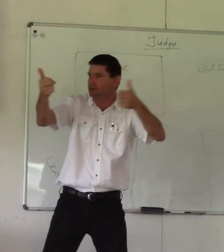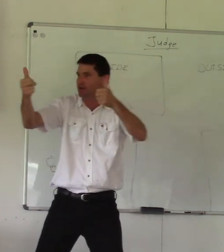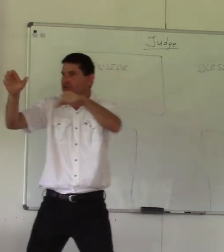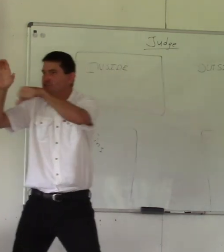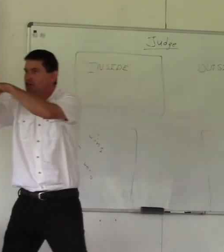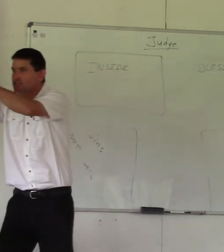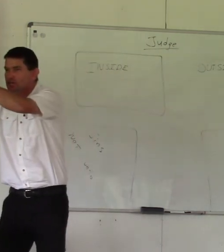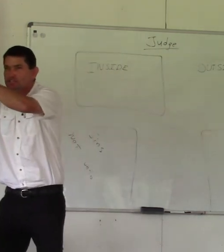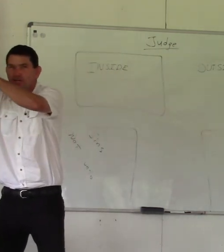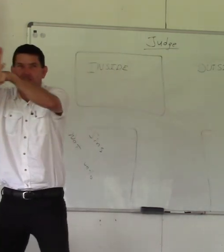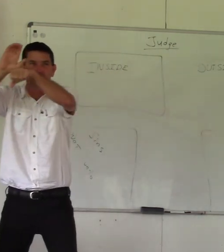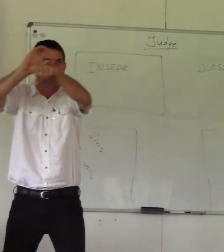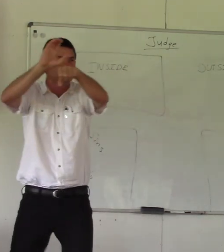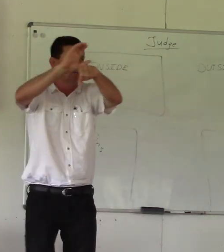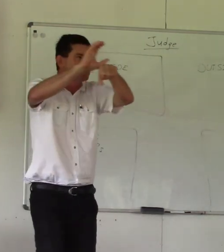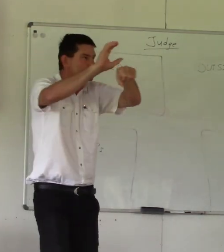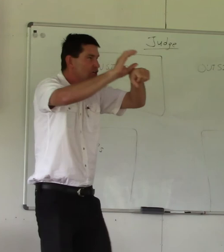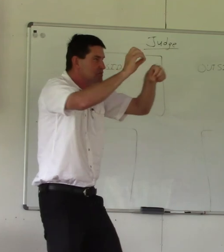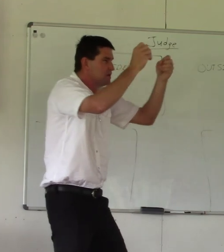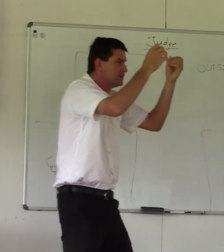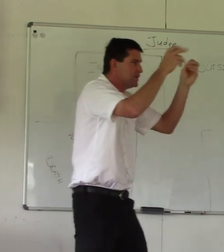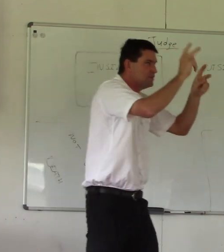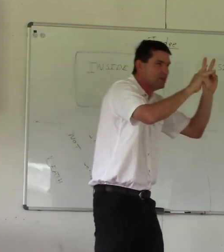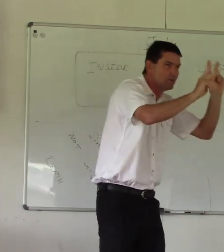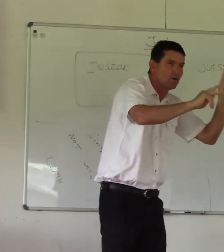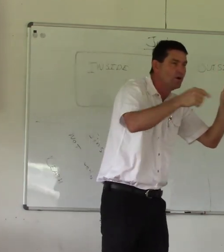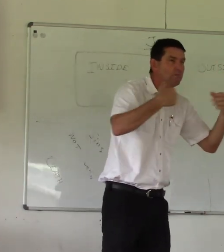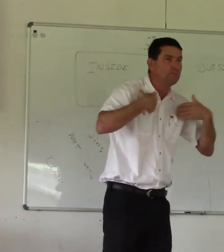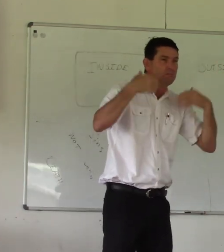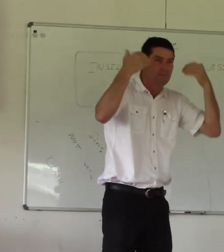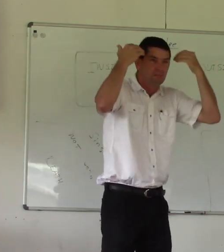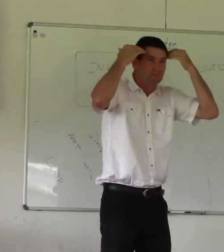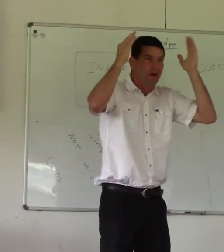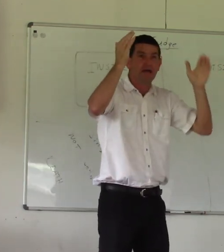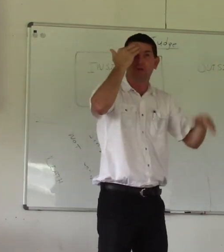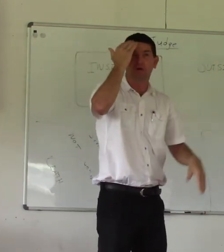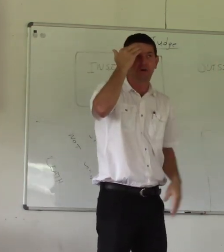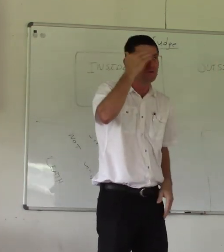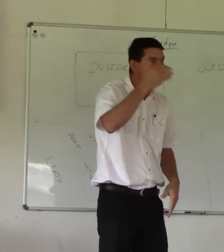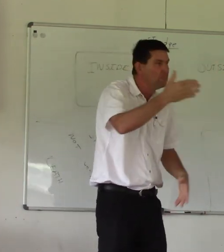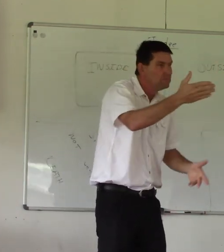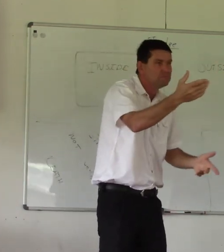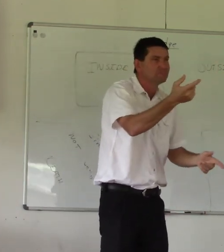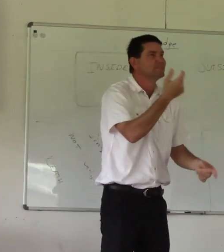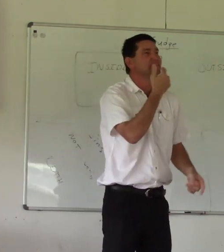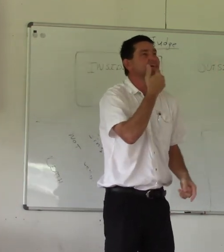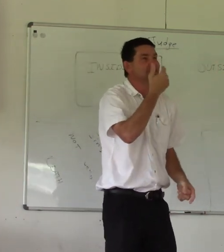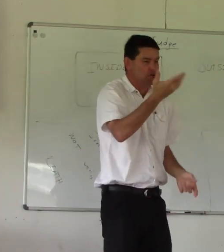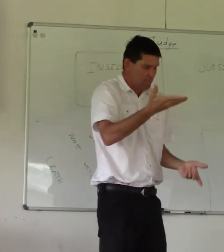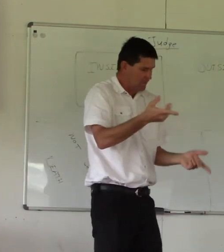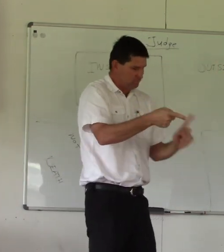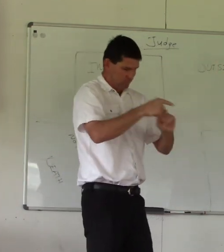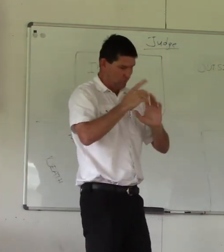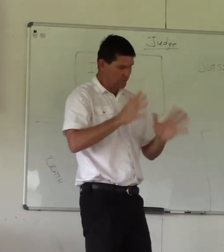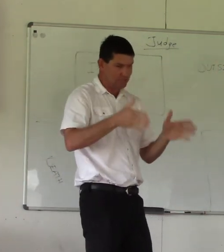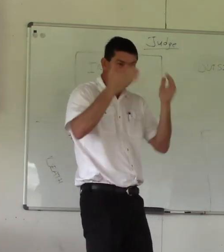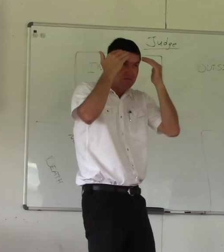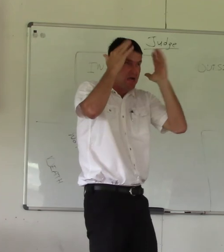other church, many people. I don't know. They tell me, Christian, I don't